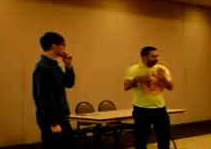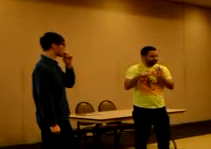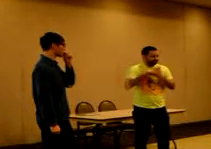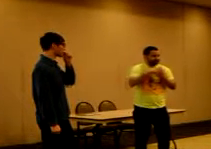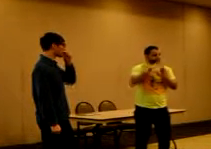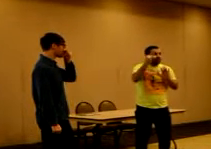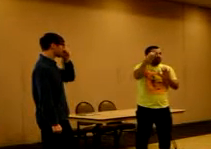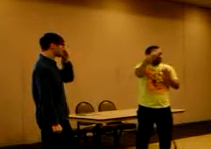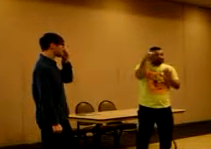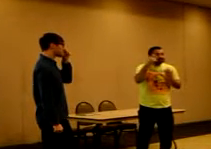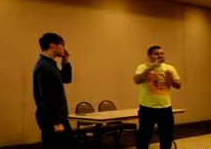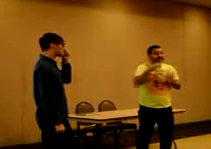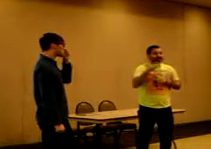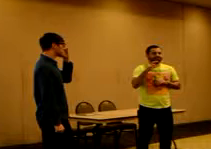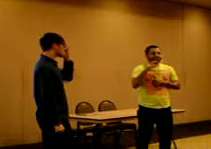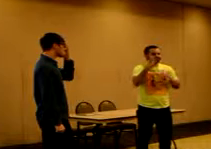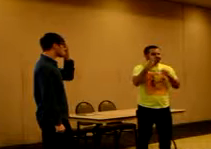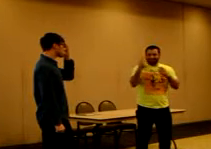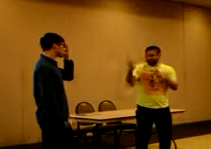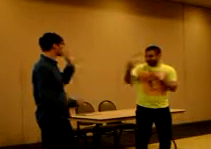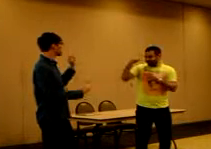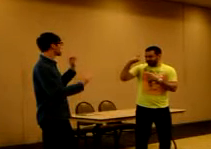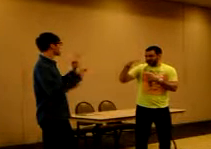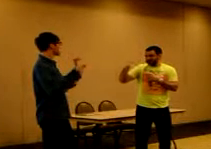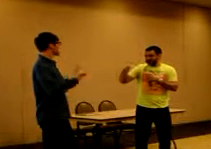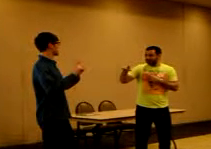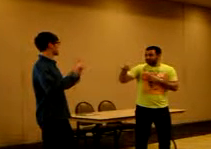the interpreters have to take another test.